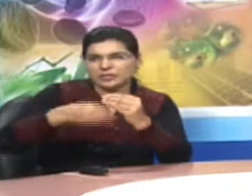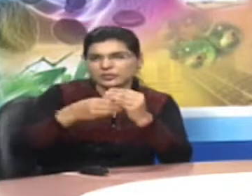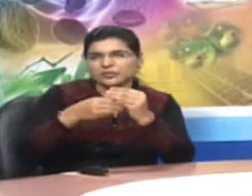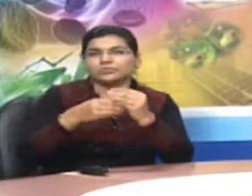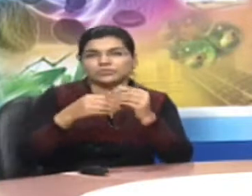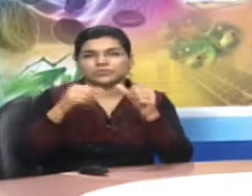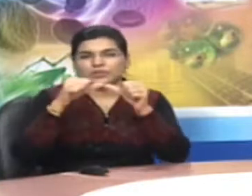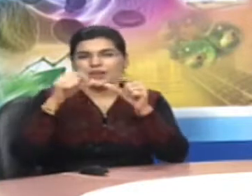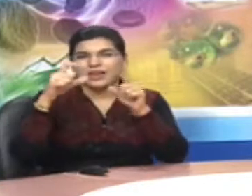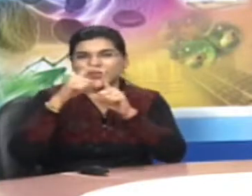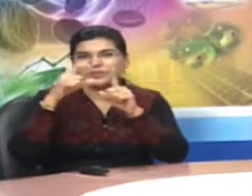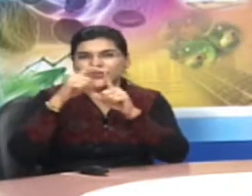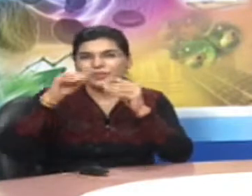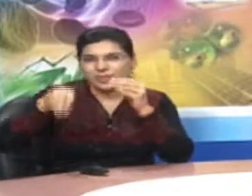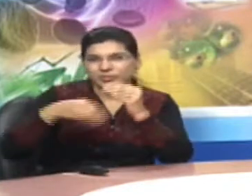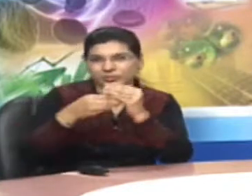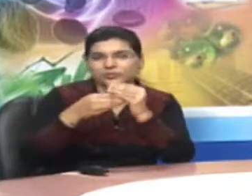Adding notes. You can add notes